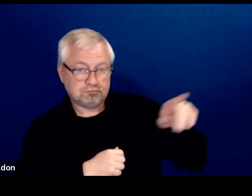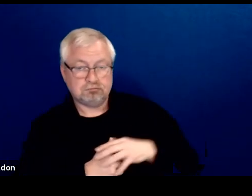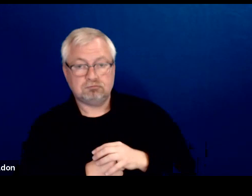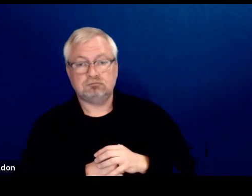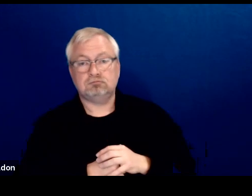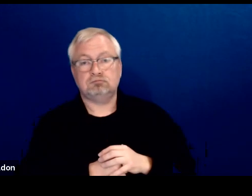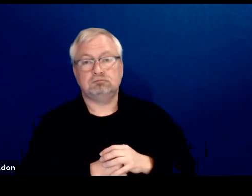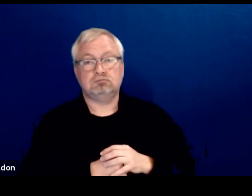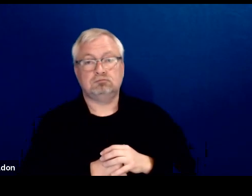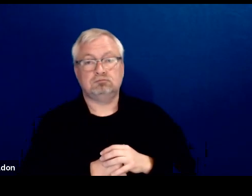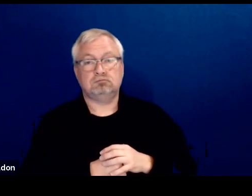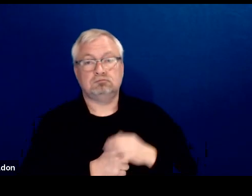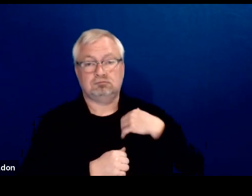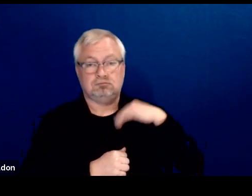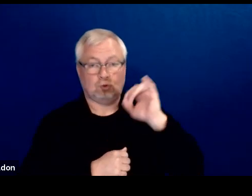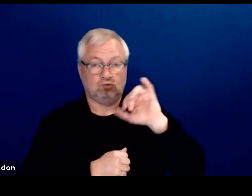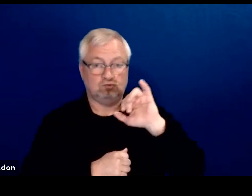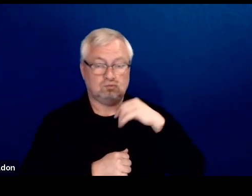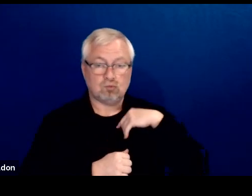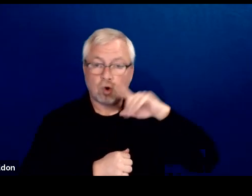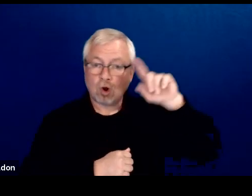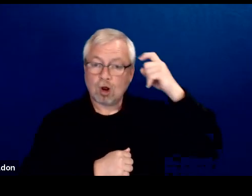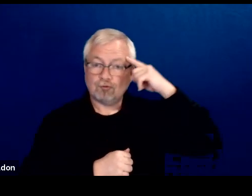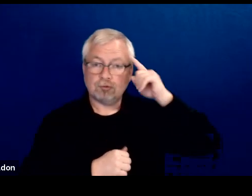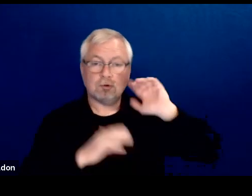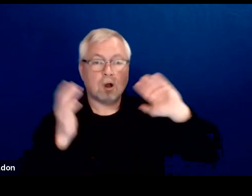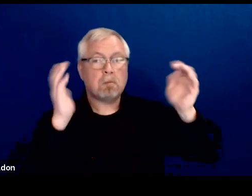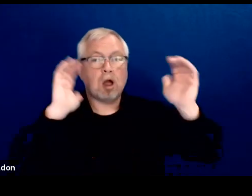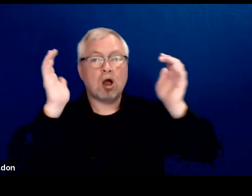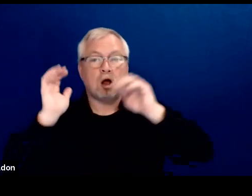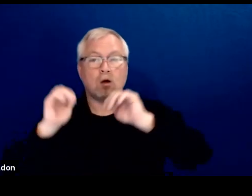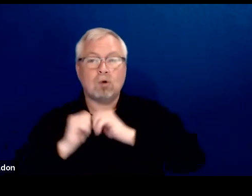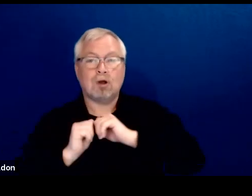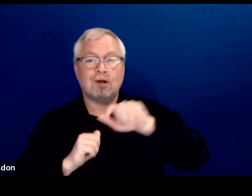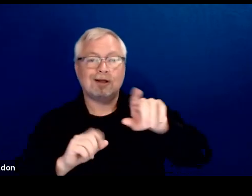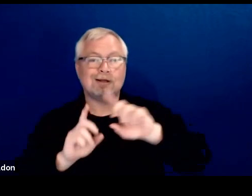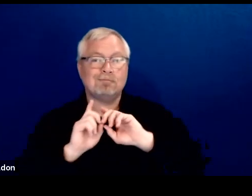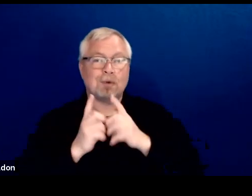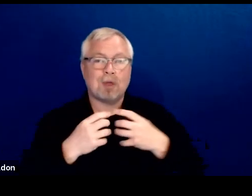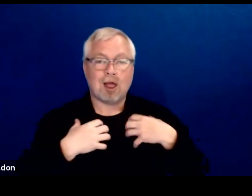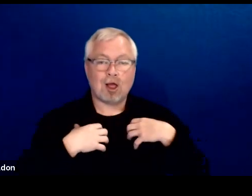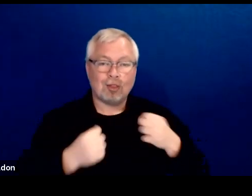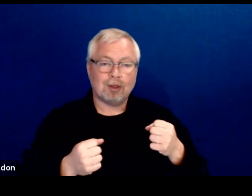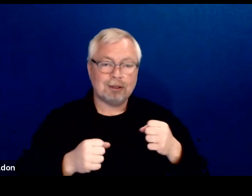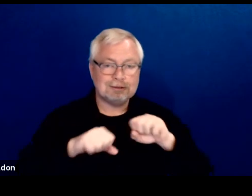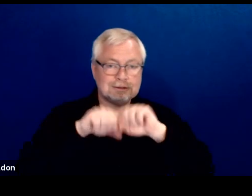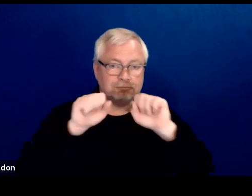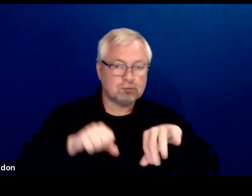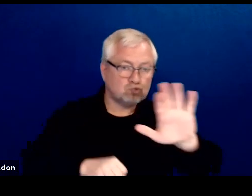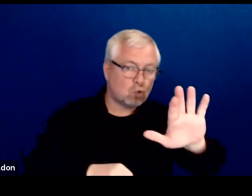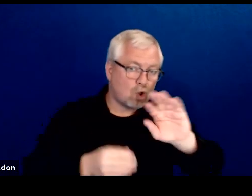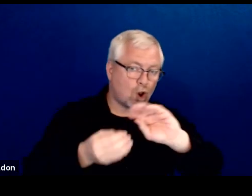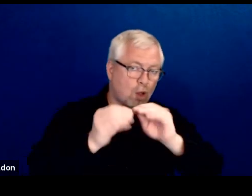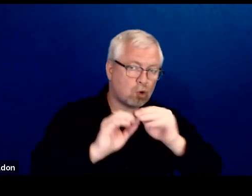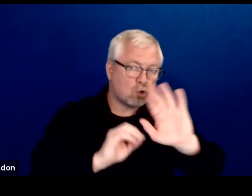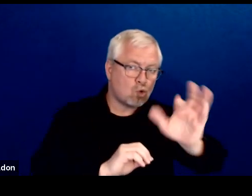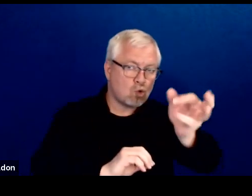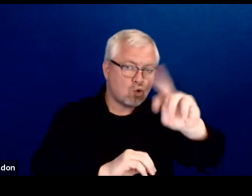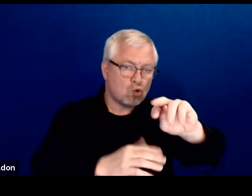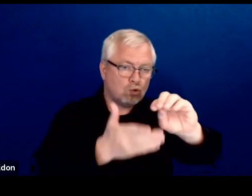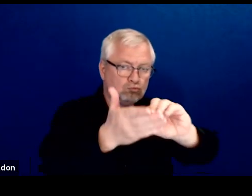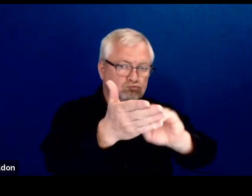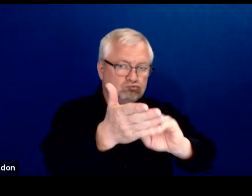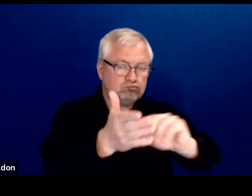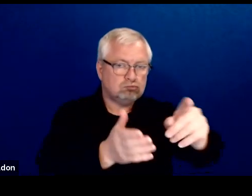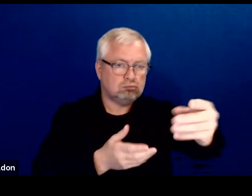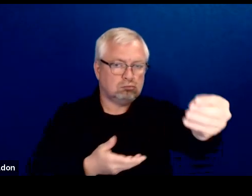as the governor said, comparing numbers with some of the health systems that are looking at their own data. In fact, we're meeting tomorrow to kind of lay out what's the